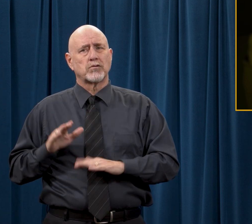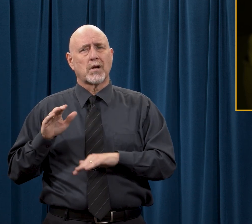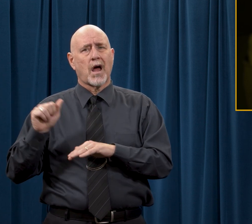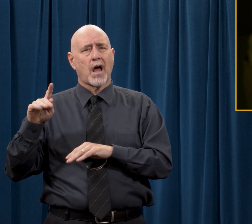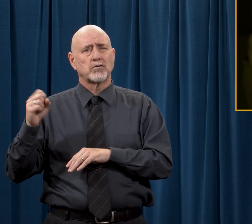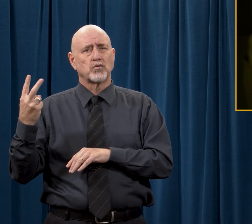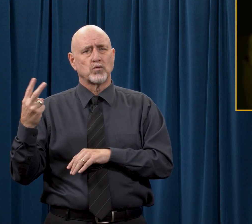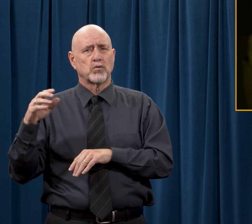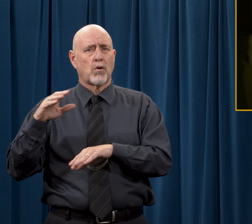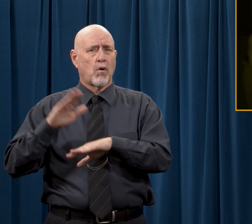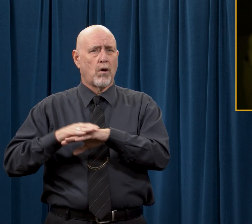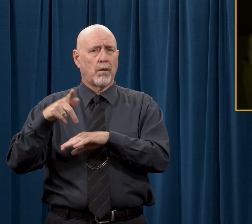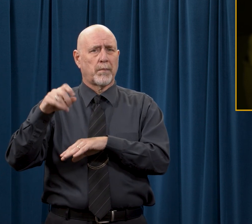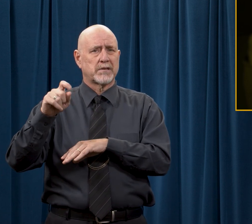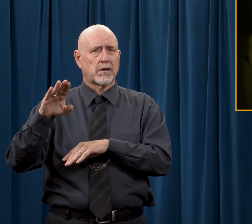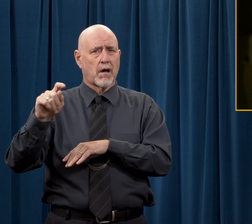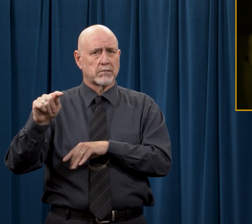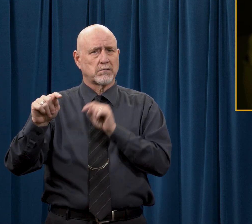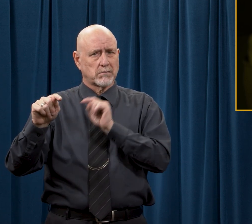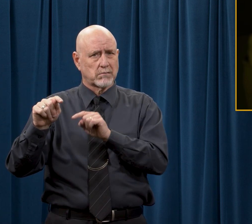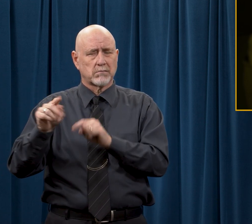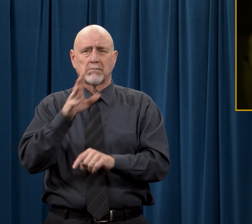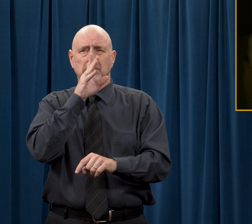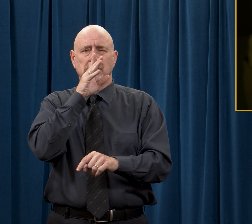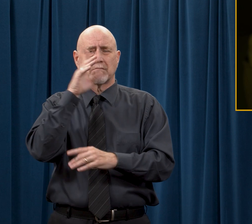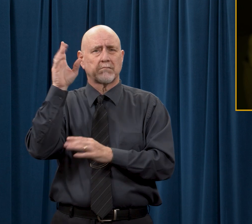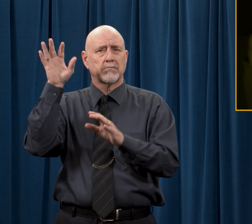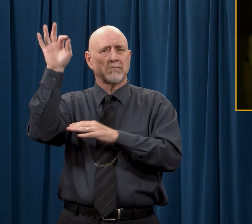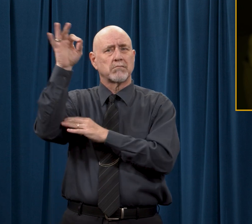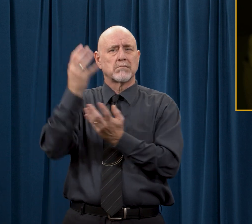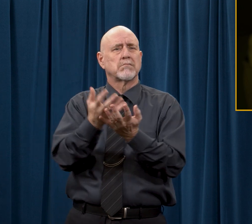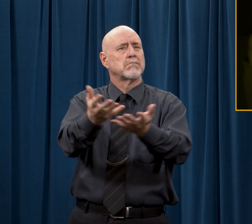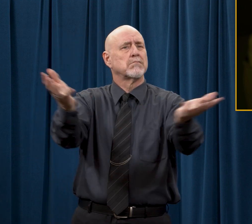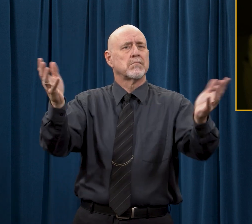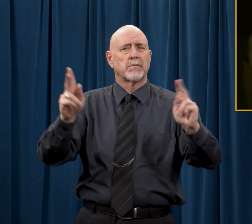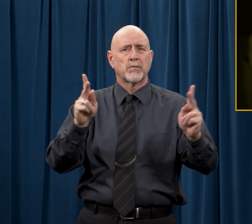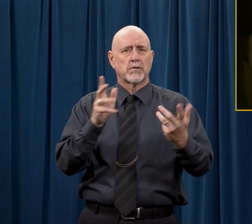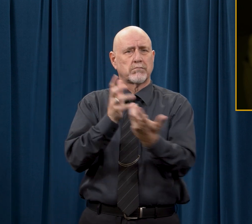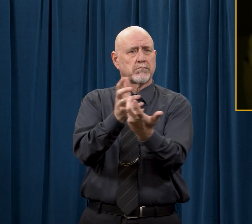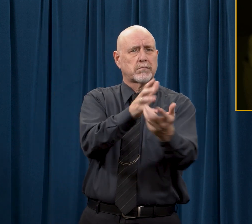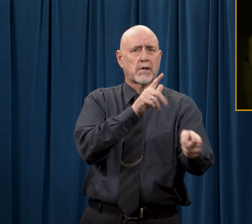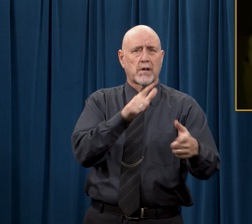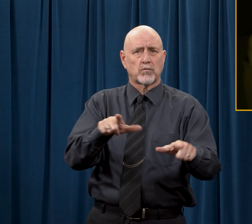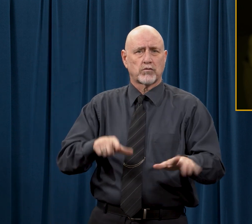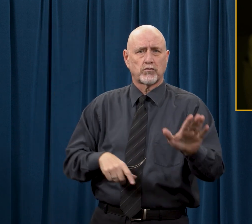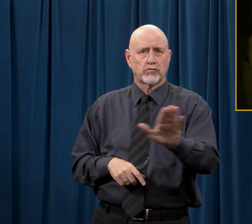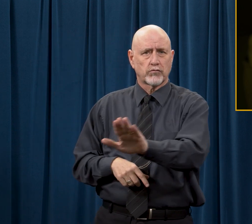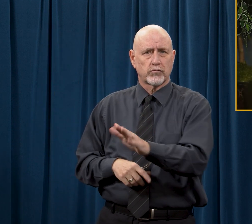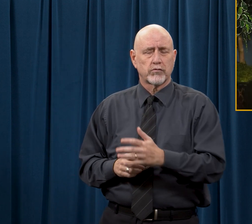Acts 2. Well, they were speaking the gospel in the language of the people.